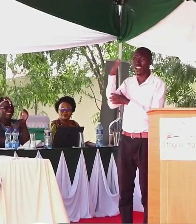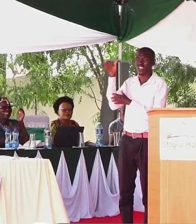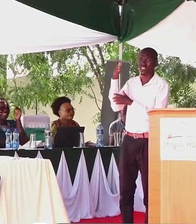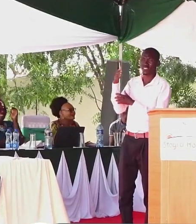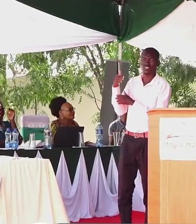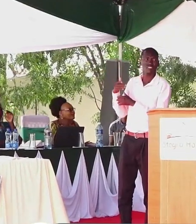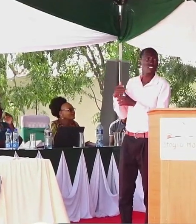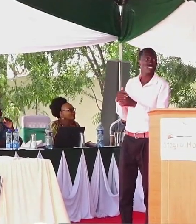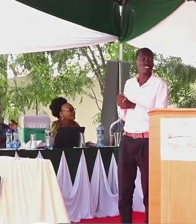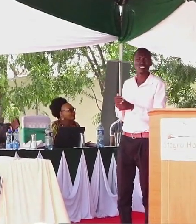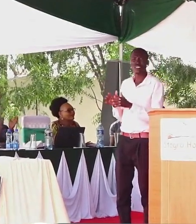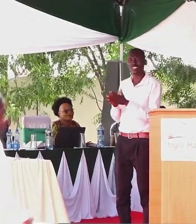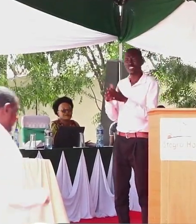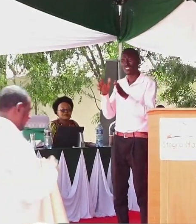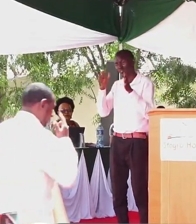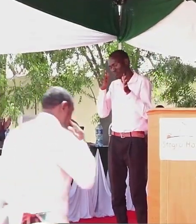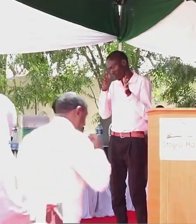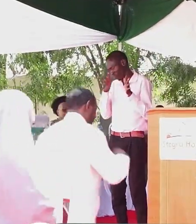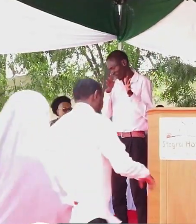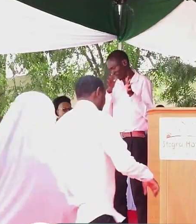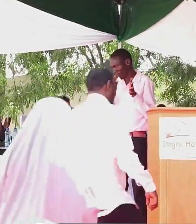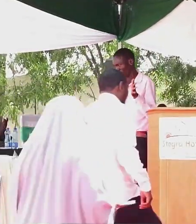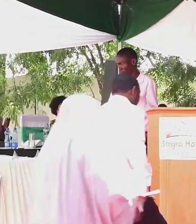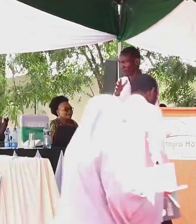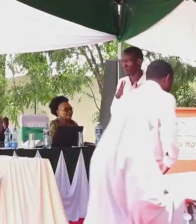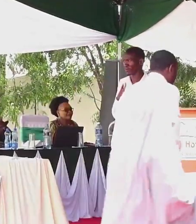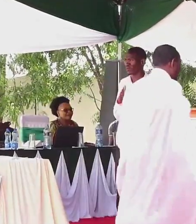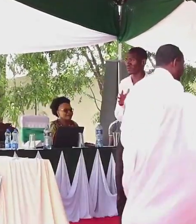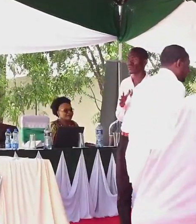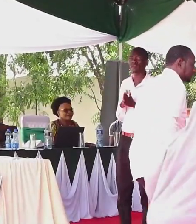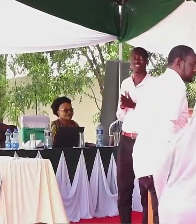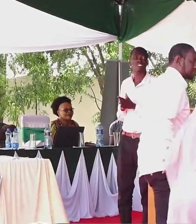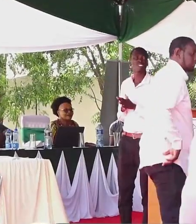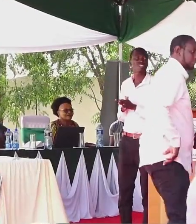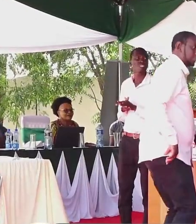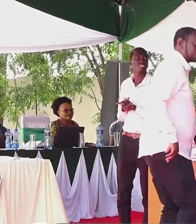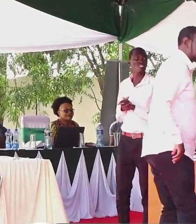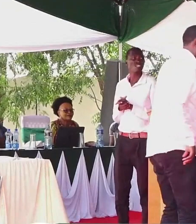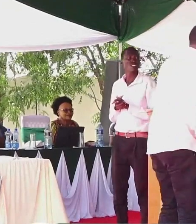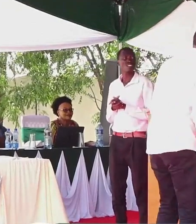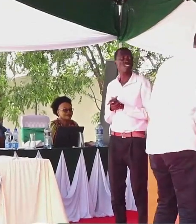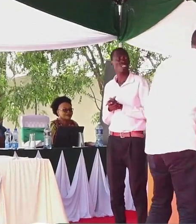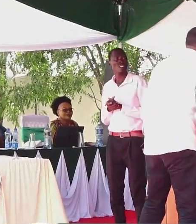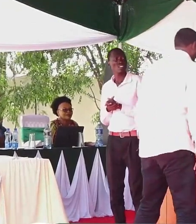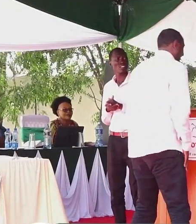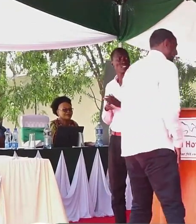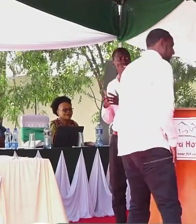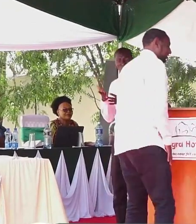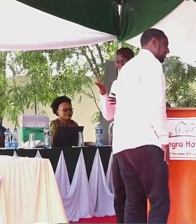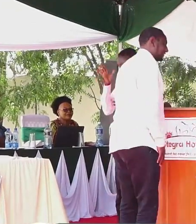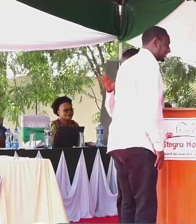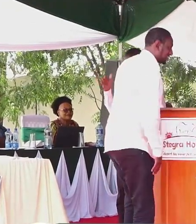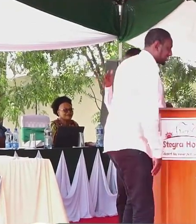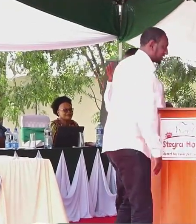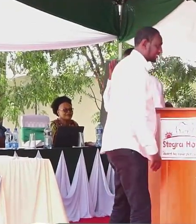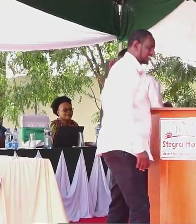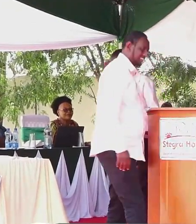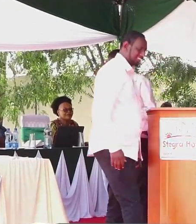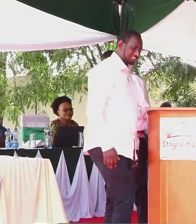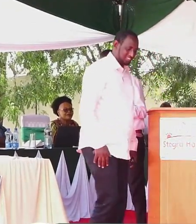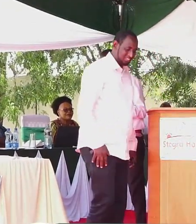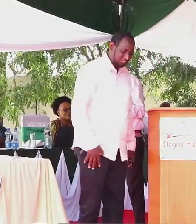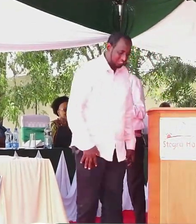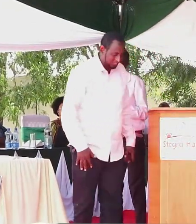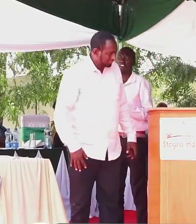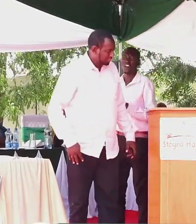Kuna flag, wapigiwe makofi, and they placed it in some location you would not have noticed there the